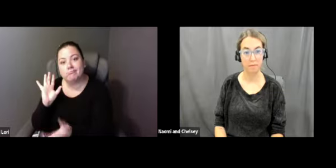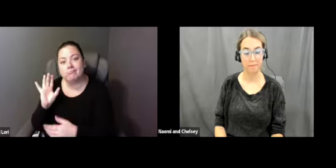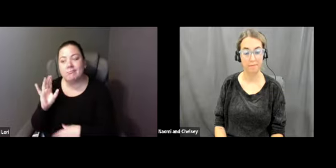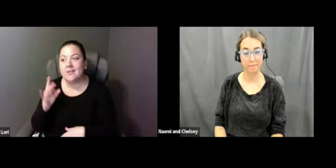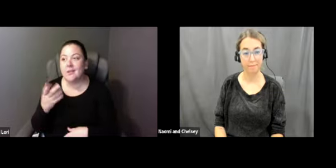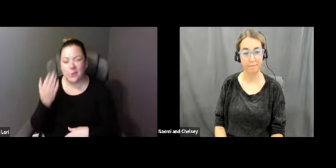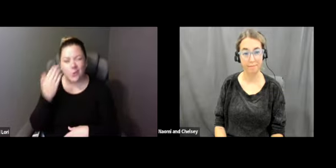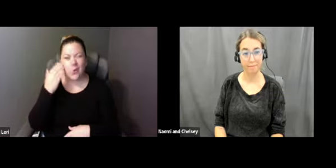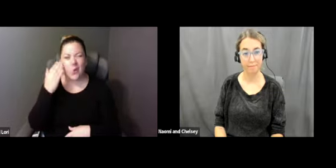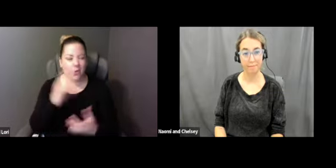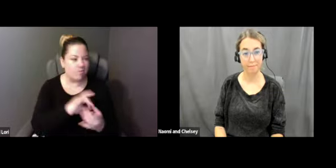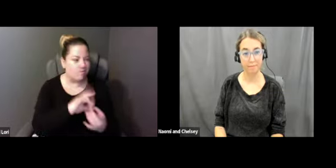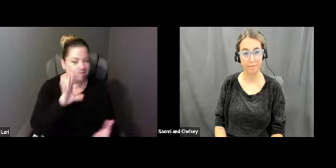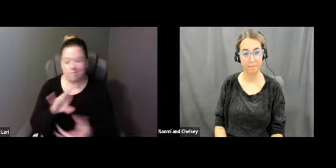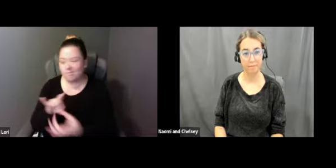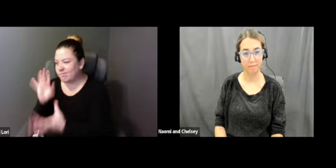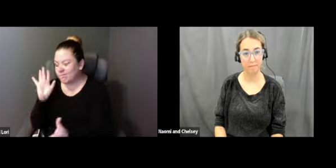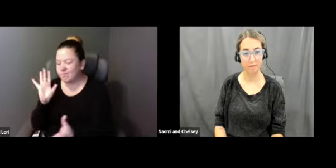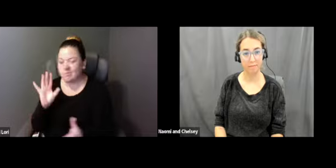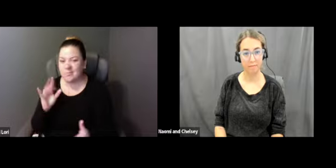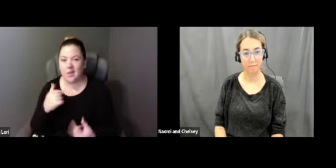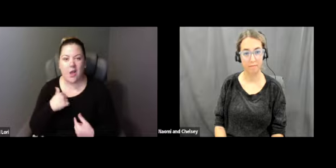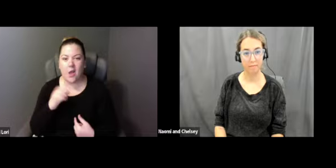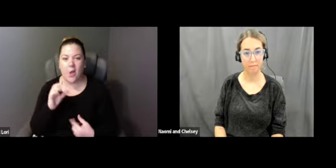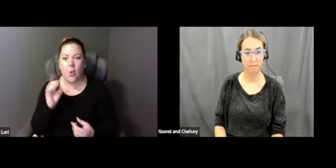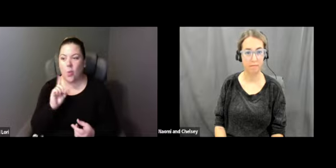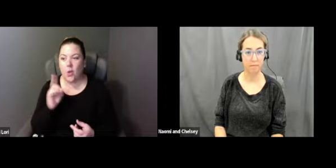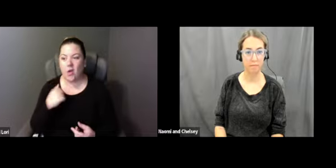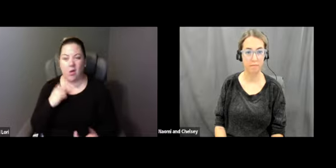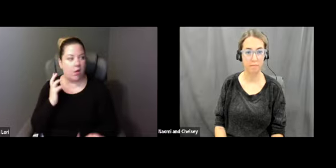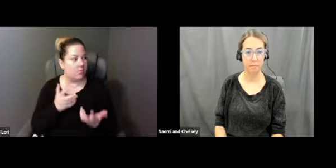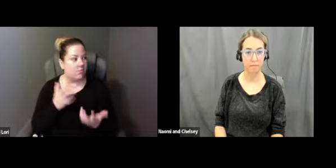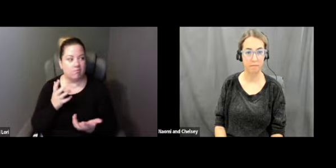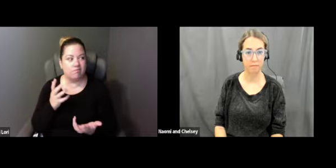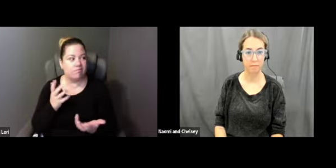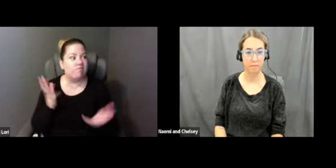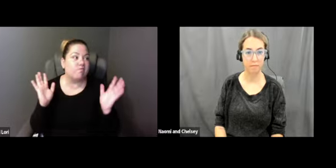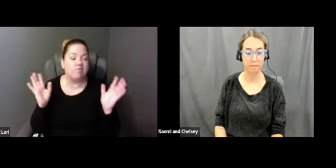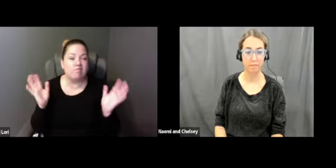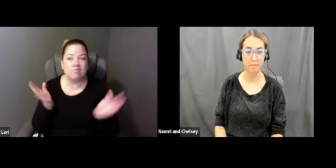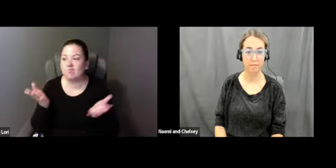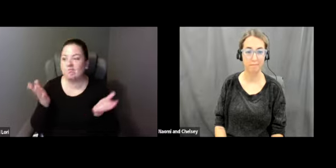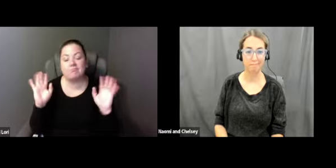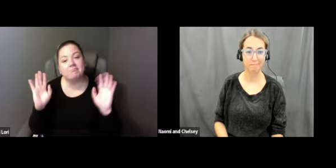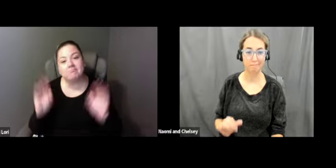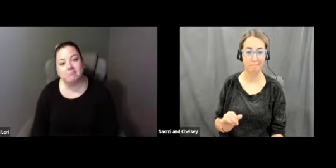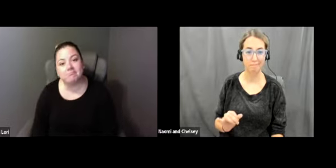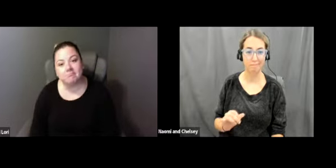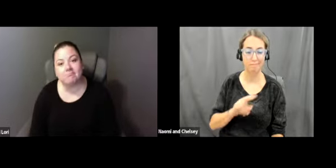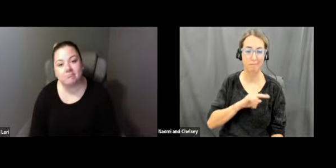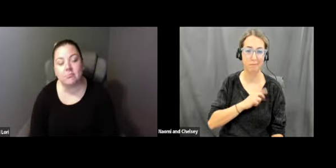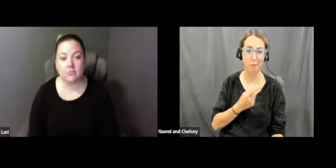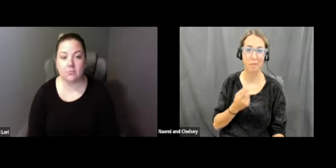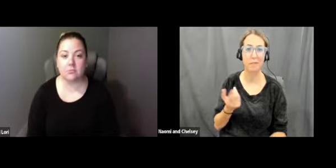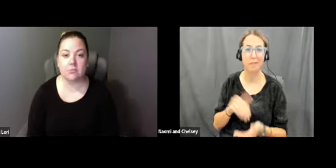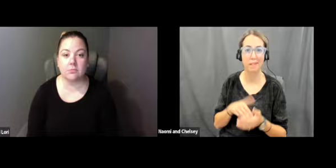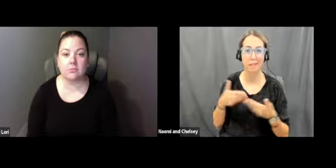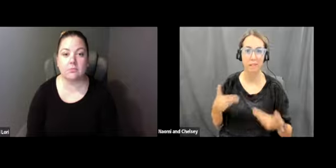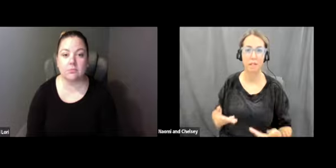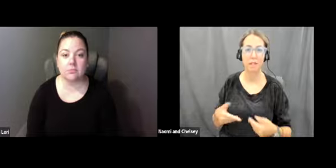highlighted or emphasized that, yeah, I don't fit in this culture either. Mm-hmm. Naomi here again. And